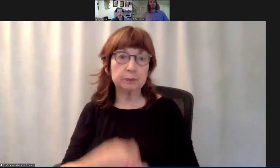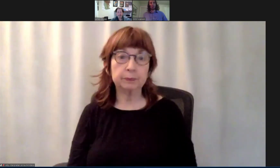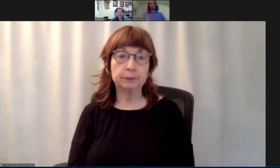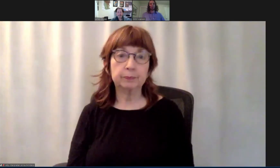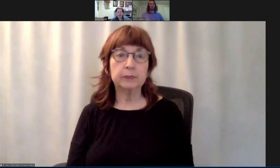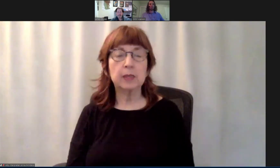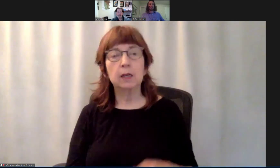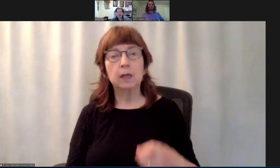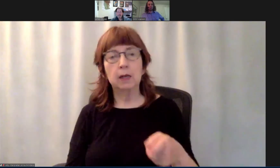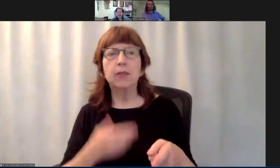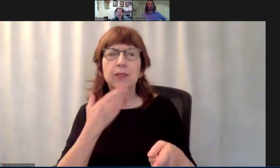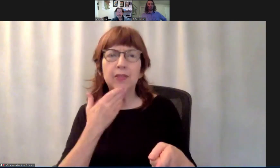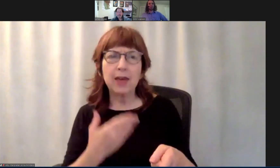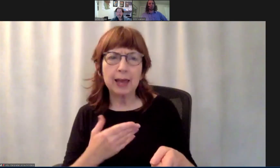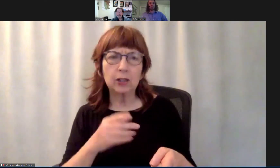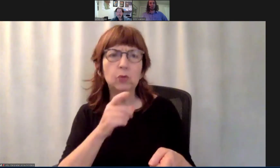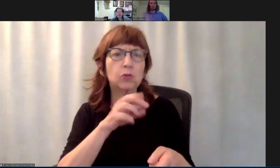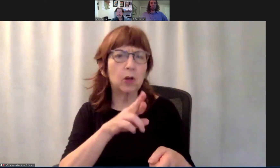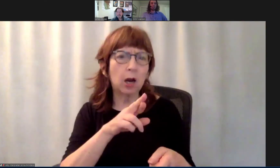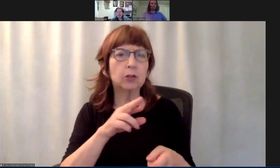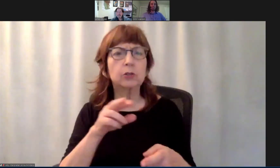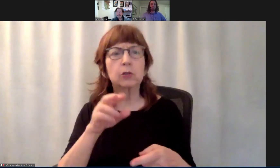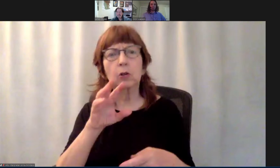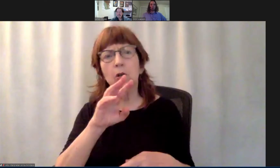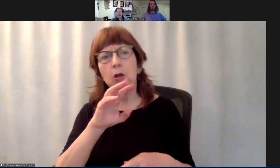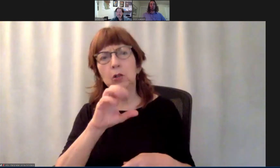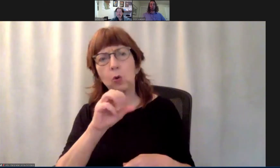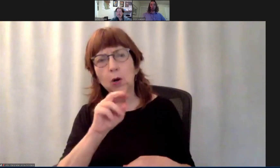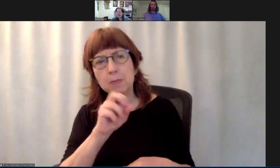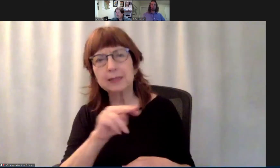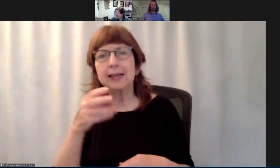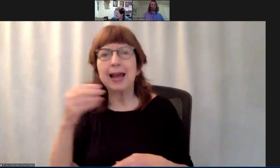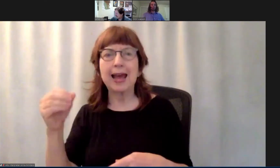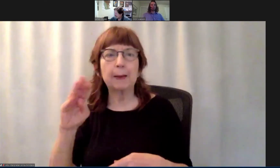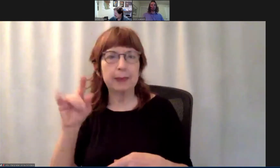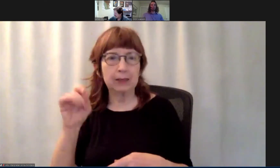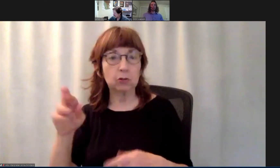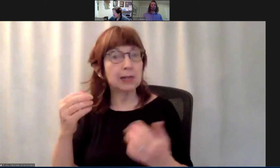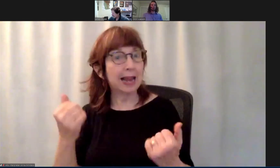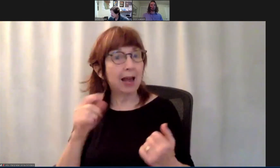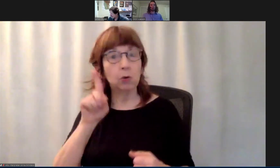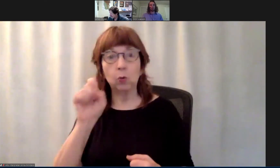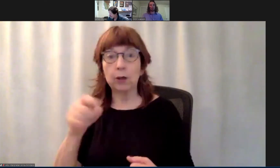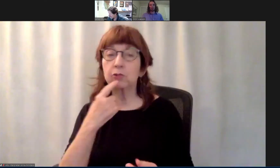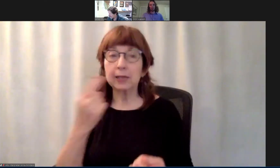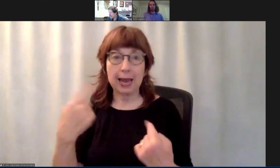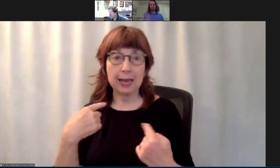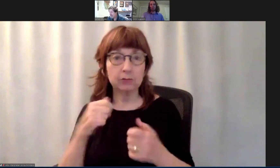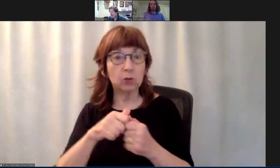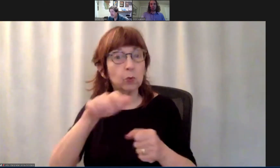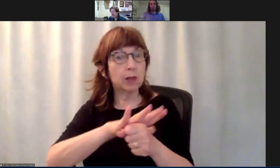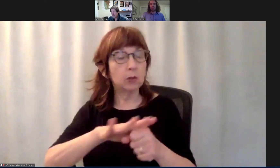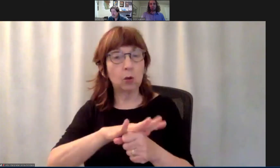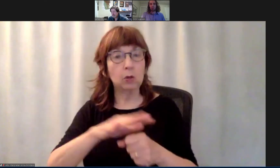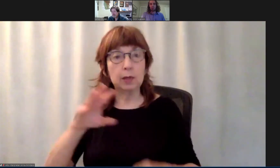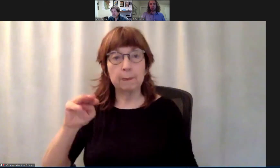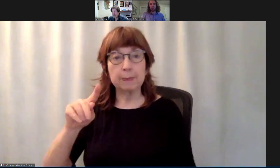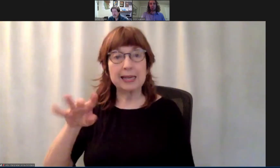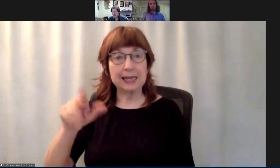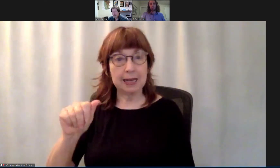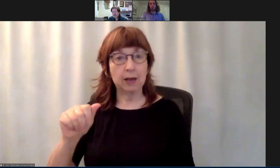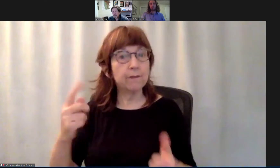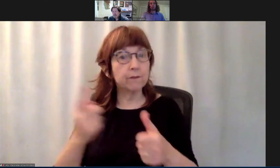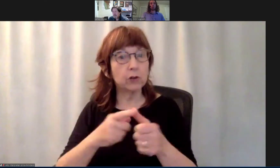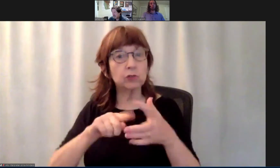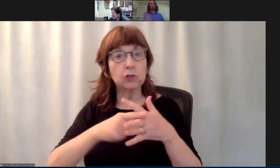Thank you, Dr. Coren, and thank you, Dr. Miller, for the updates. So we'll move into the question and answer session now with the local media. And first, let's